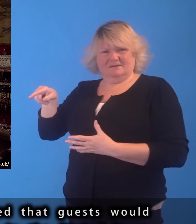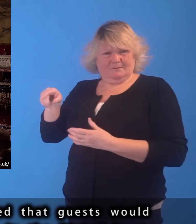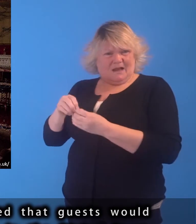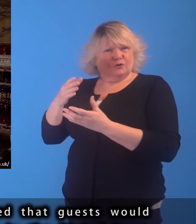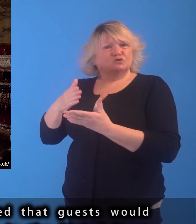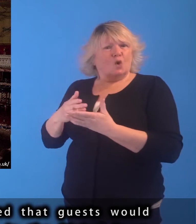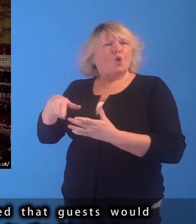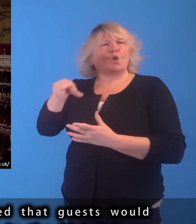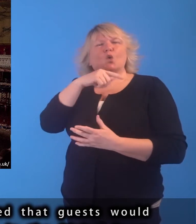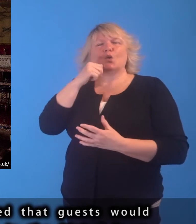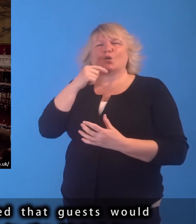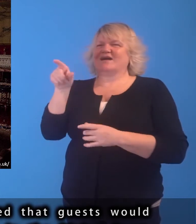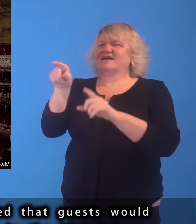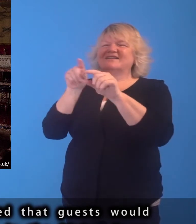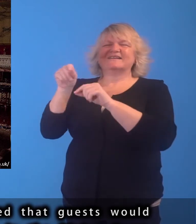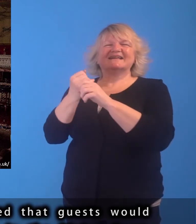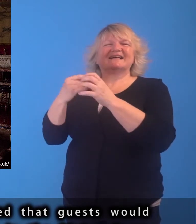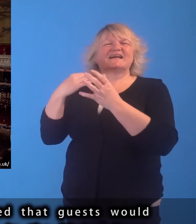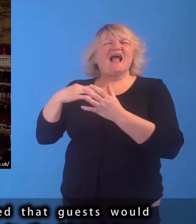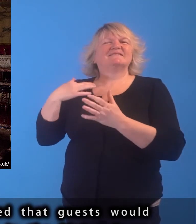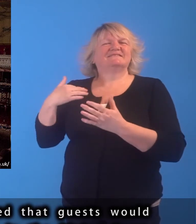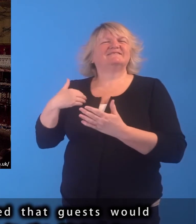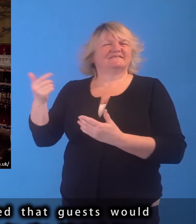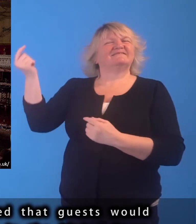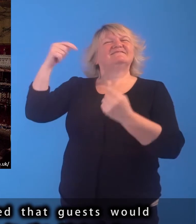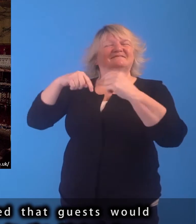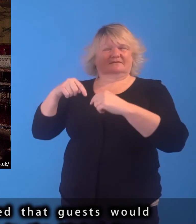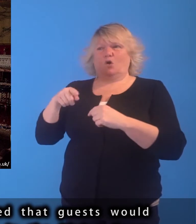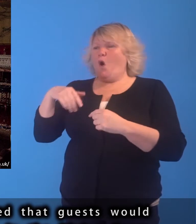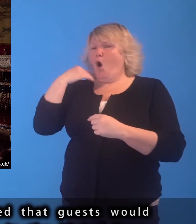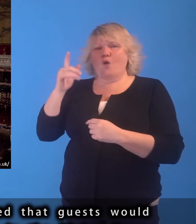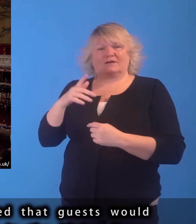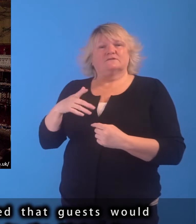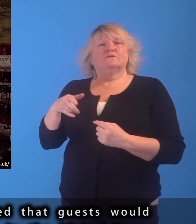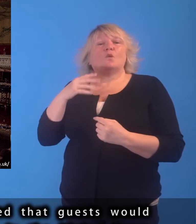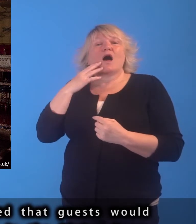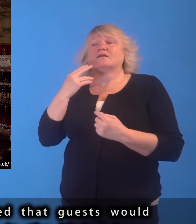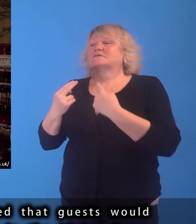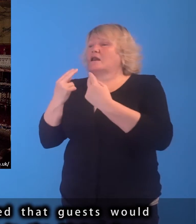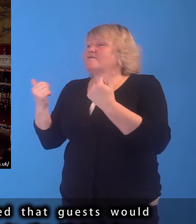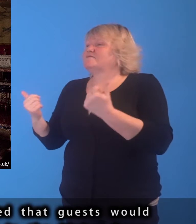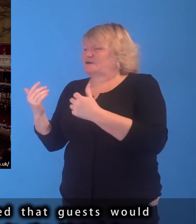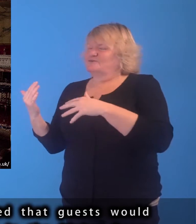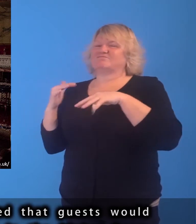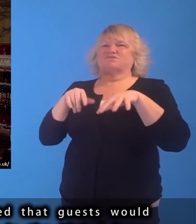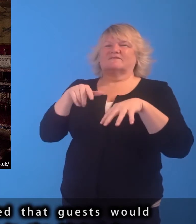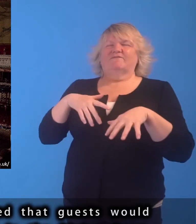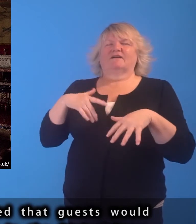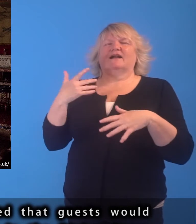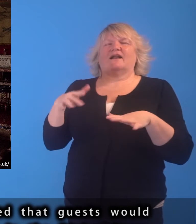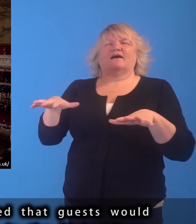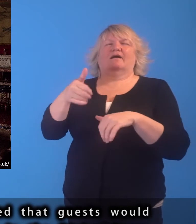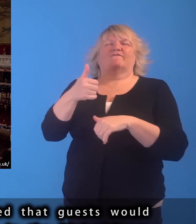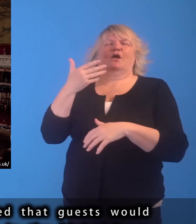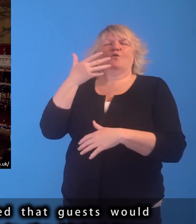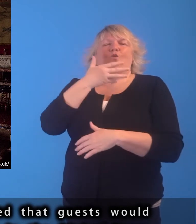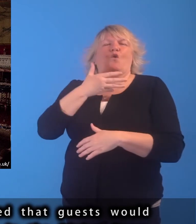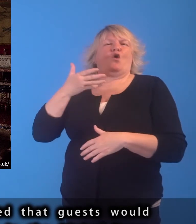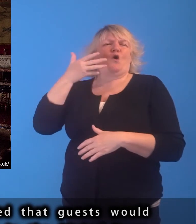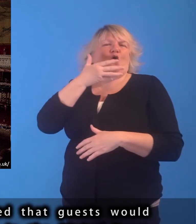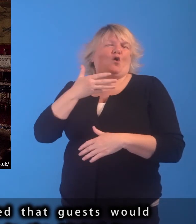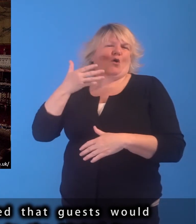some years later, and it can be imagined with more than a little persuasion from Mrs. Reed, the billiard